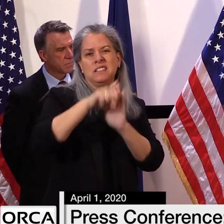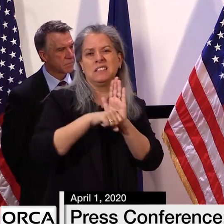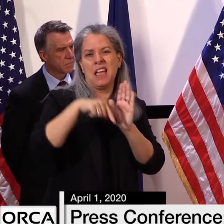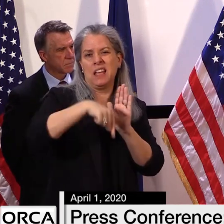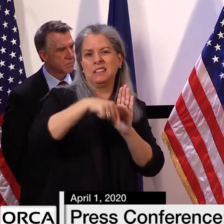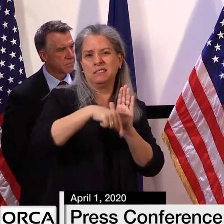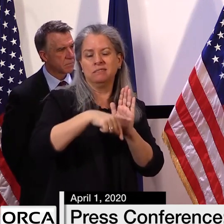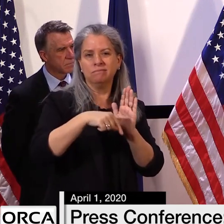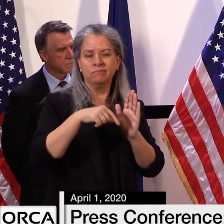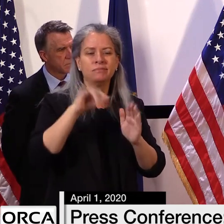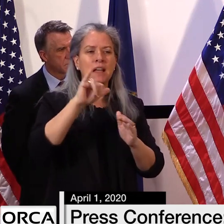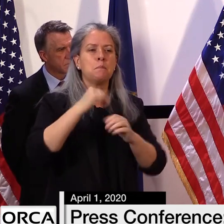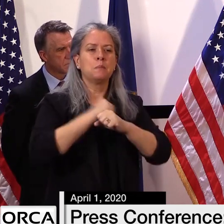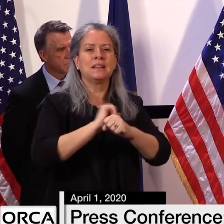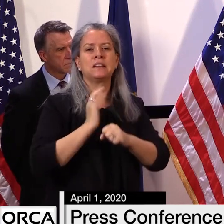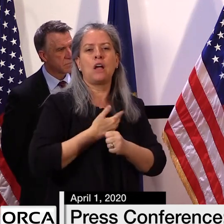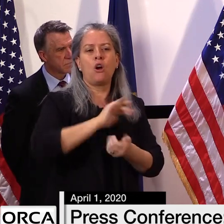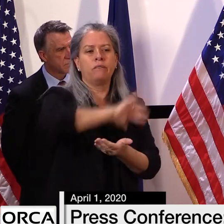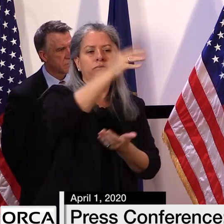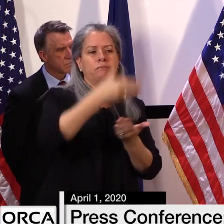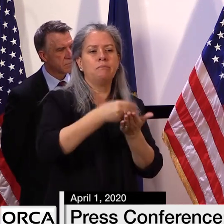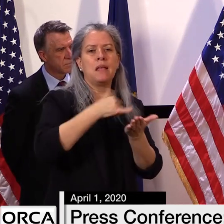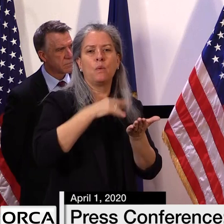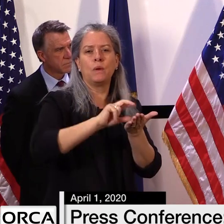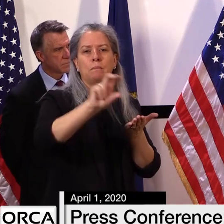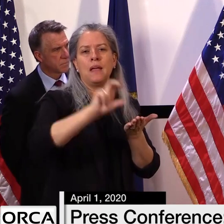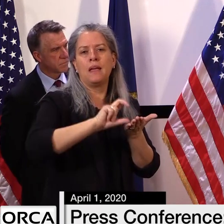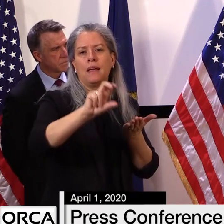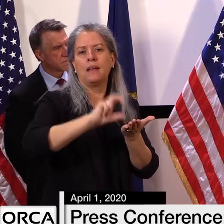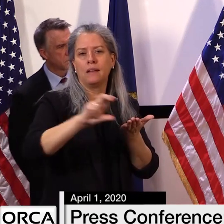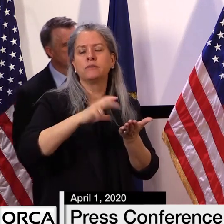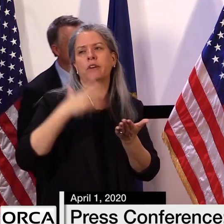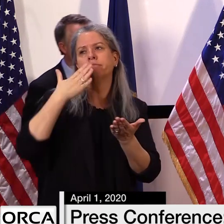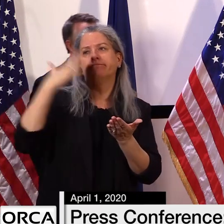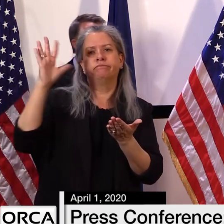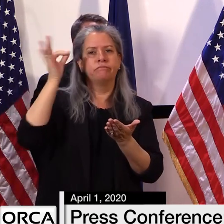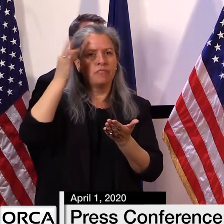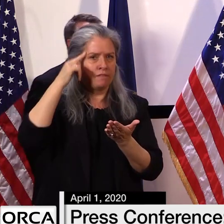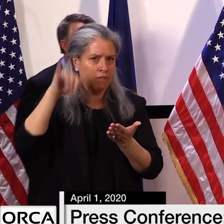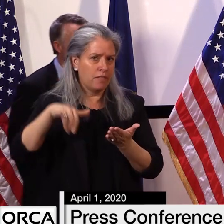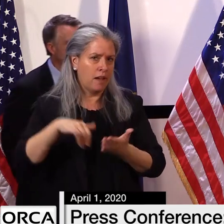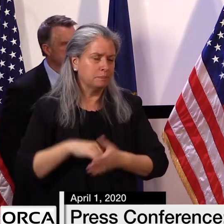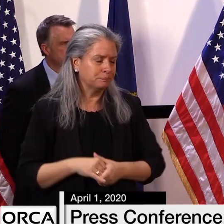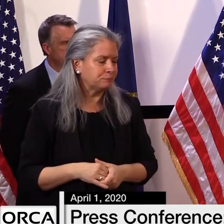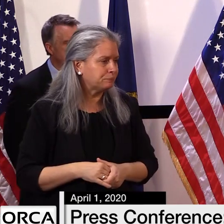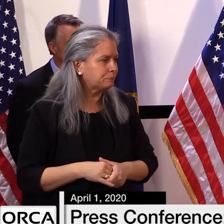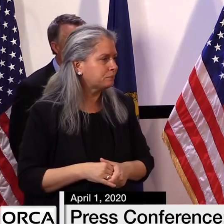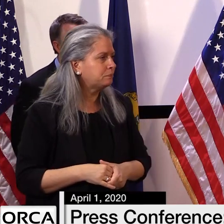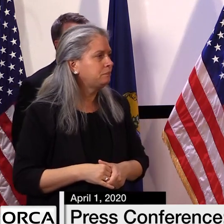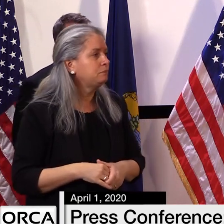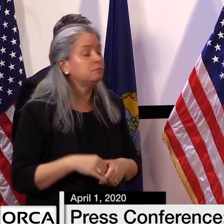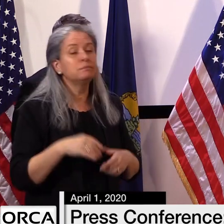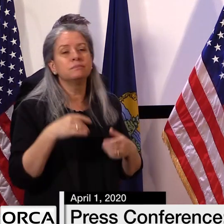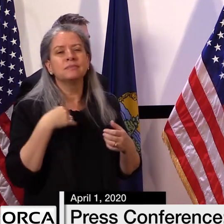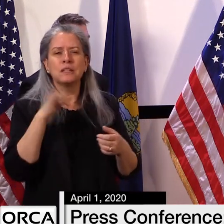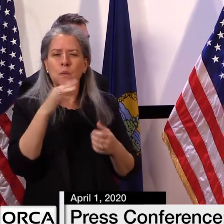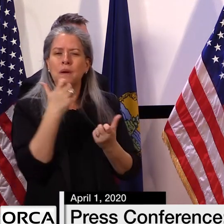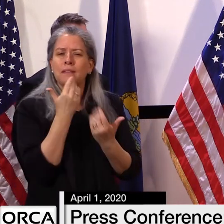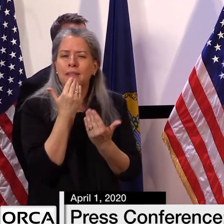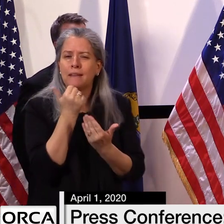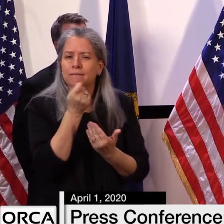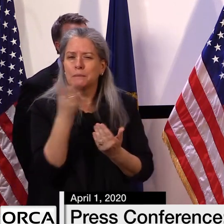out of the federal bill as well. At this point, I just want to take a moment to give a special thanks. There are people who have really helped us along the